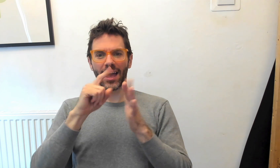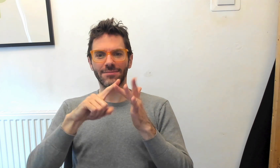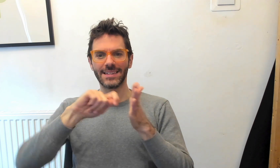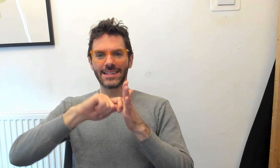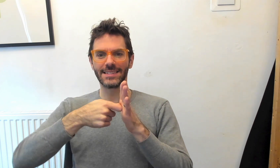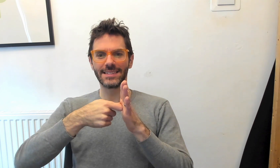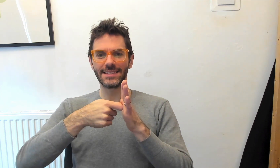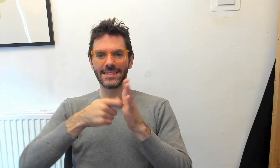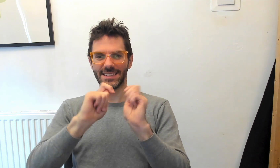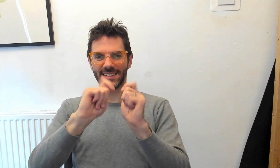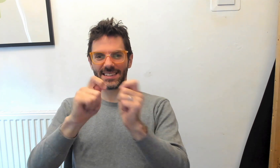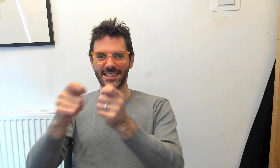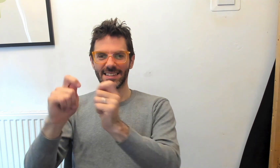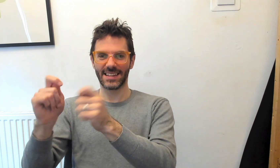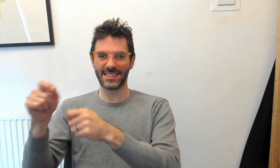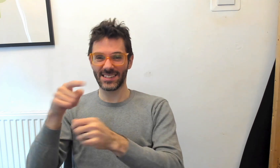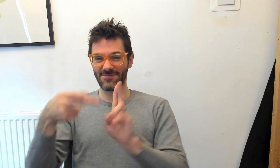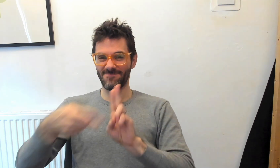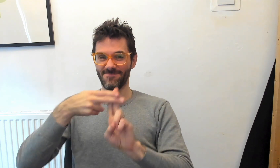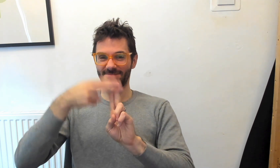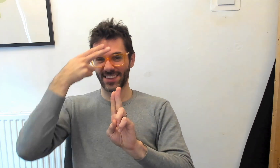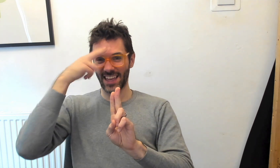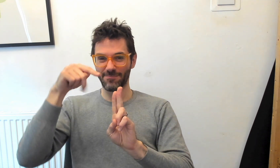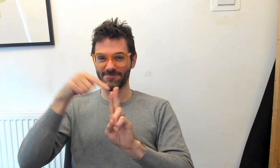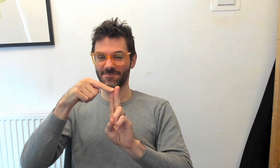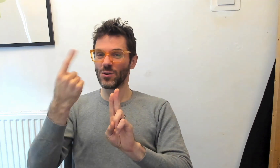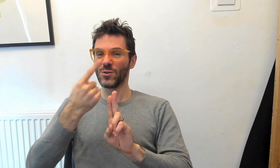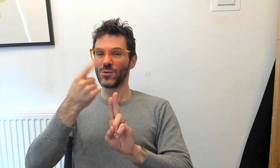because API keys are allocated to each user,